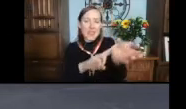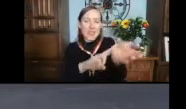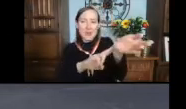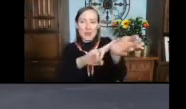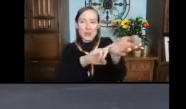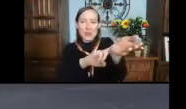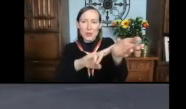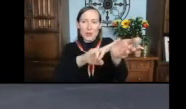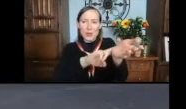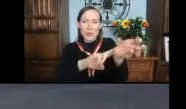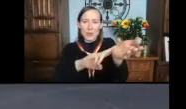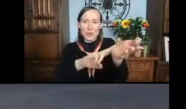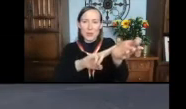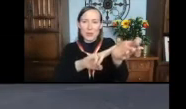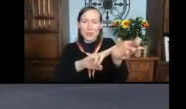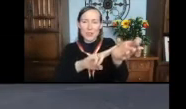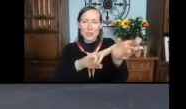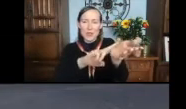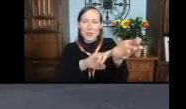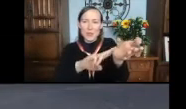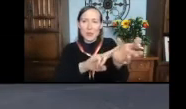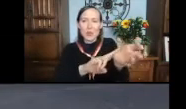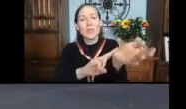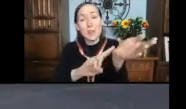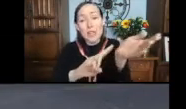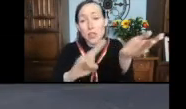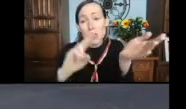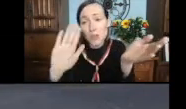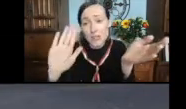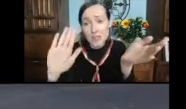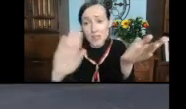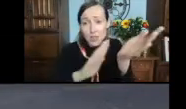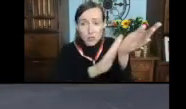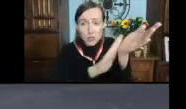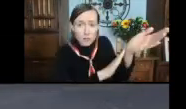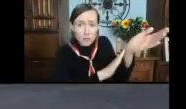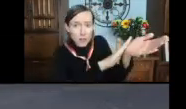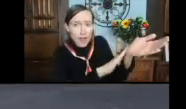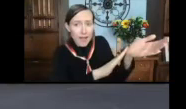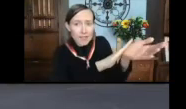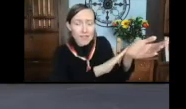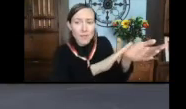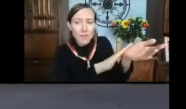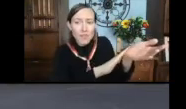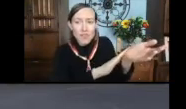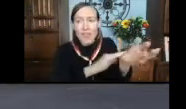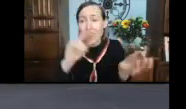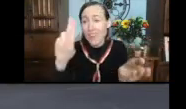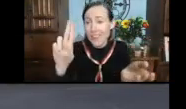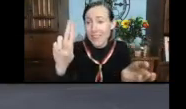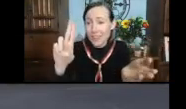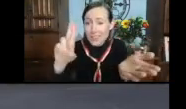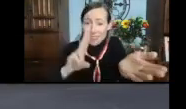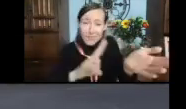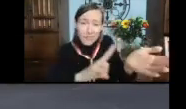And then blue. Blue. In the picture, you'll see that it uses a full hand. And then